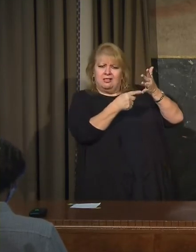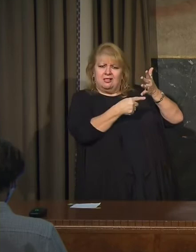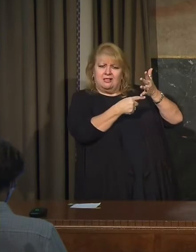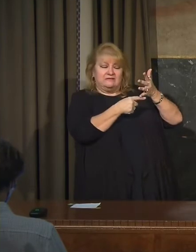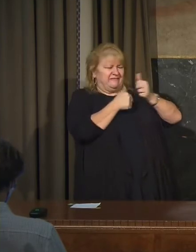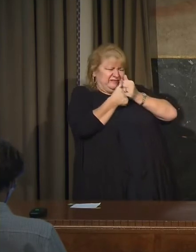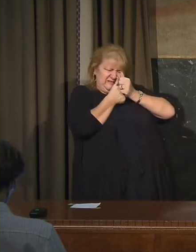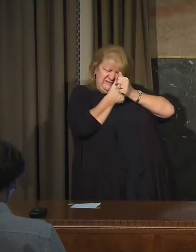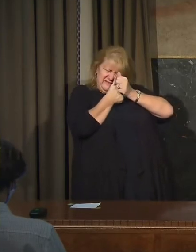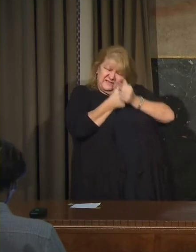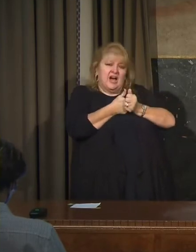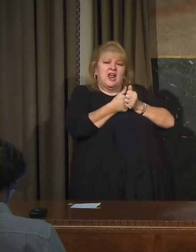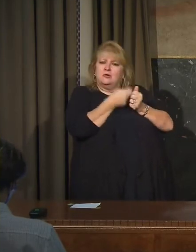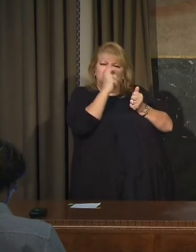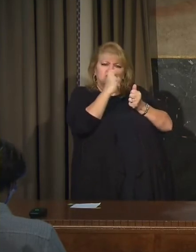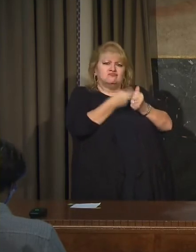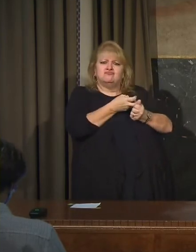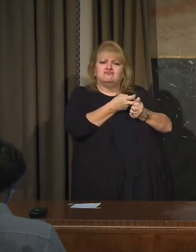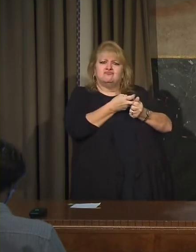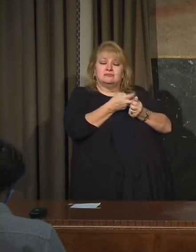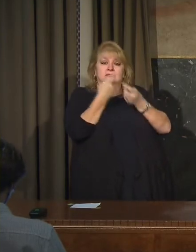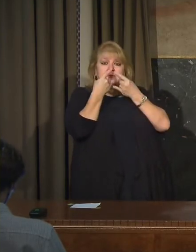religiously. Mask.